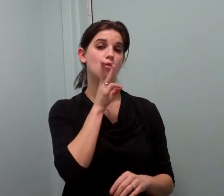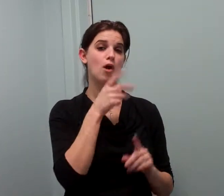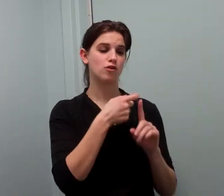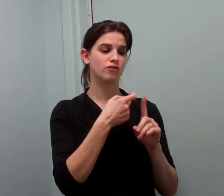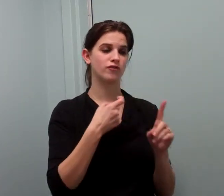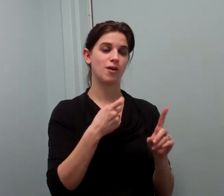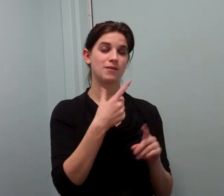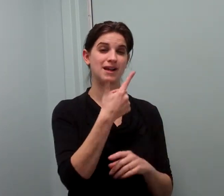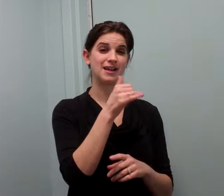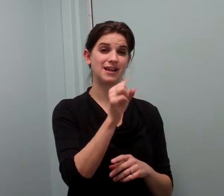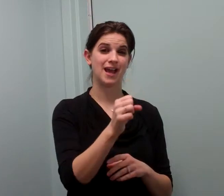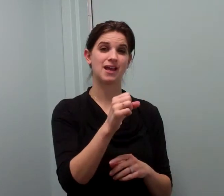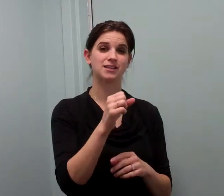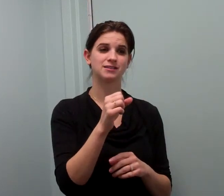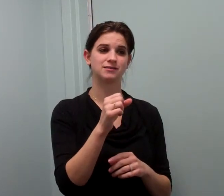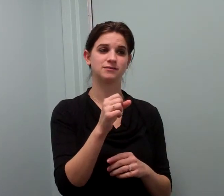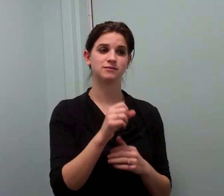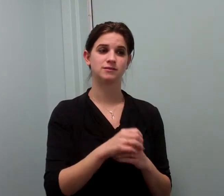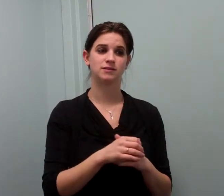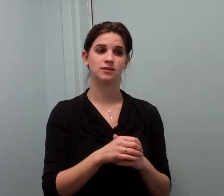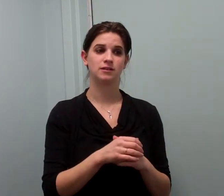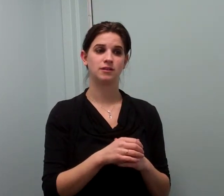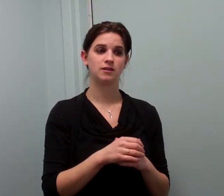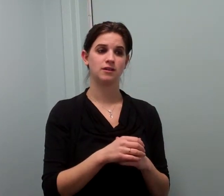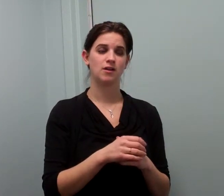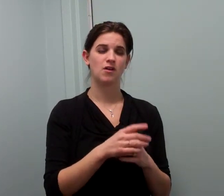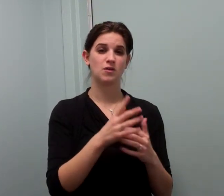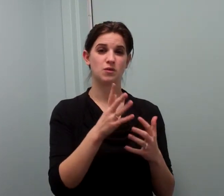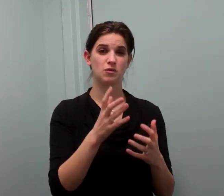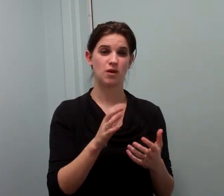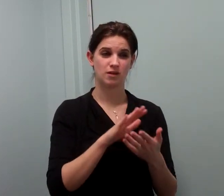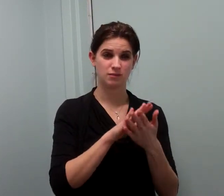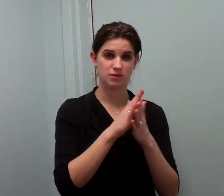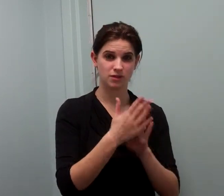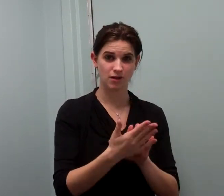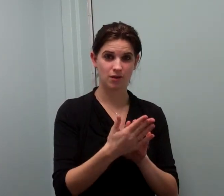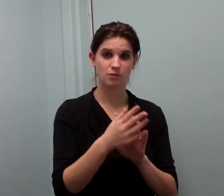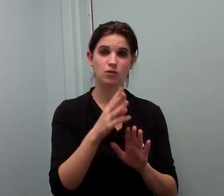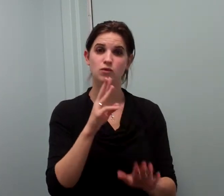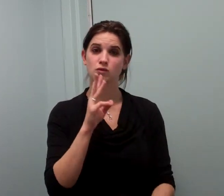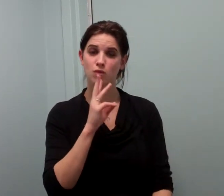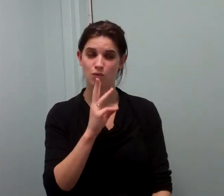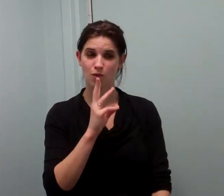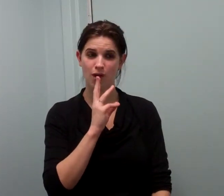like water vapor, and you try to turn that into water as liquid form, what do you have to do to that water, or that water vapor?